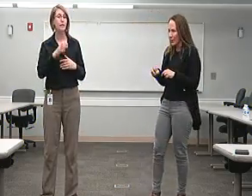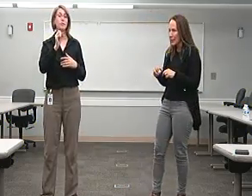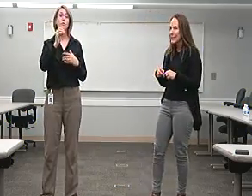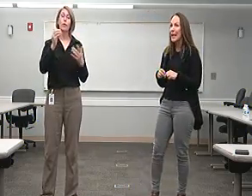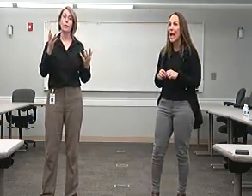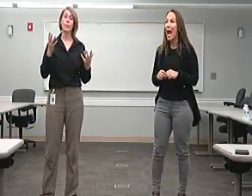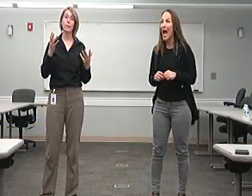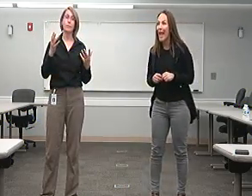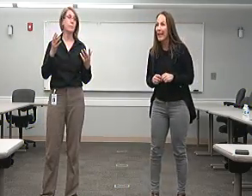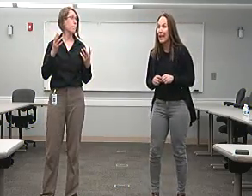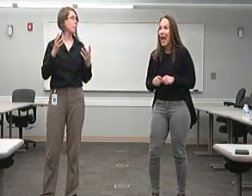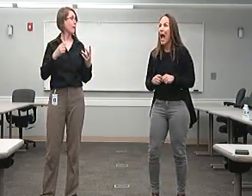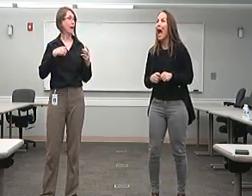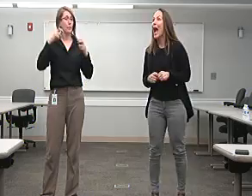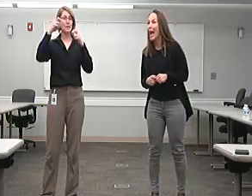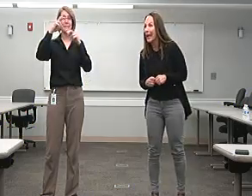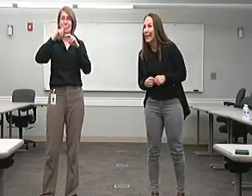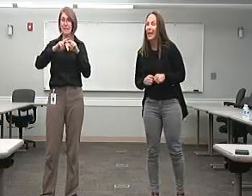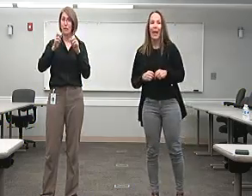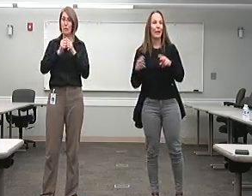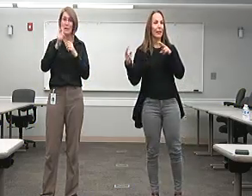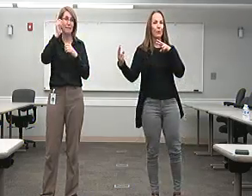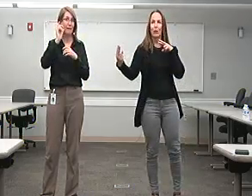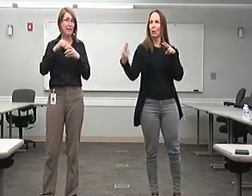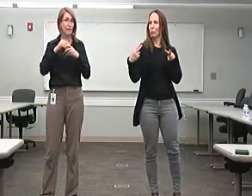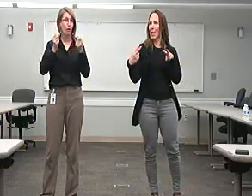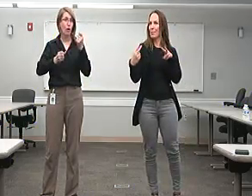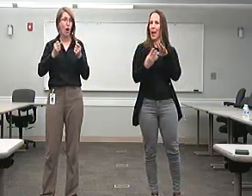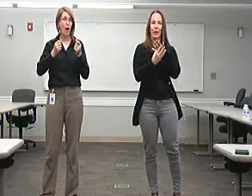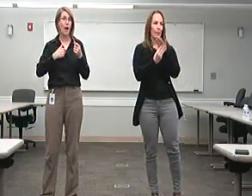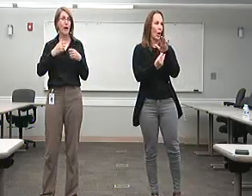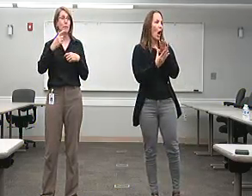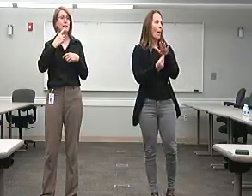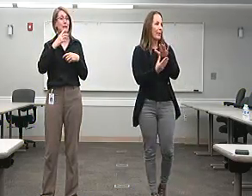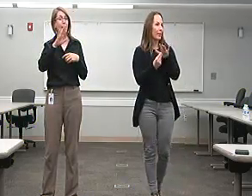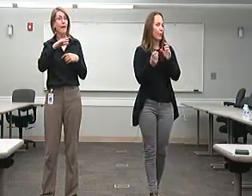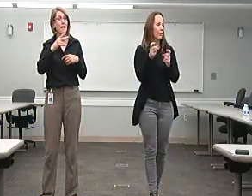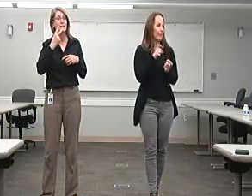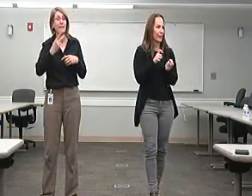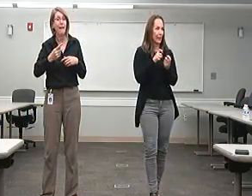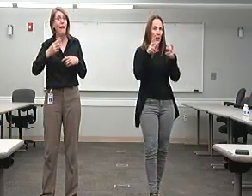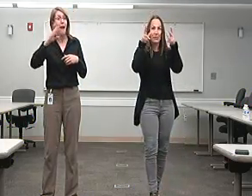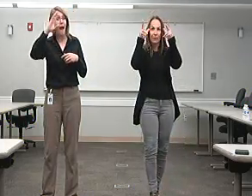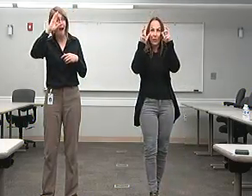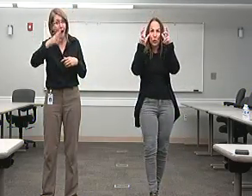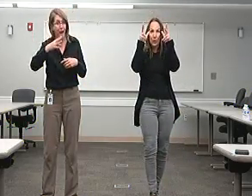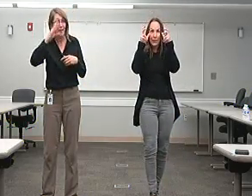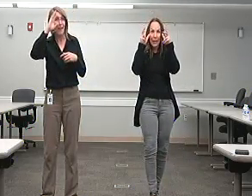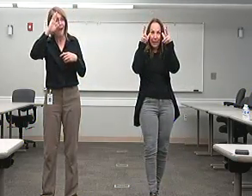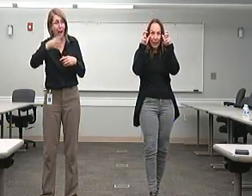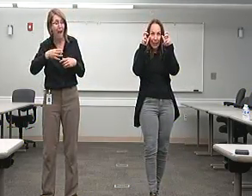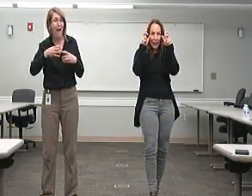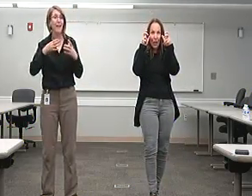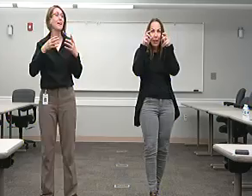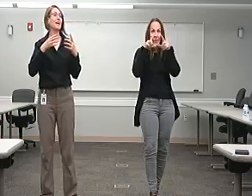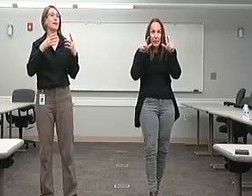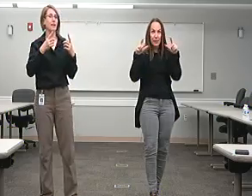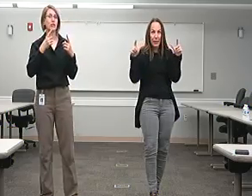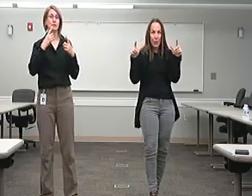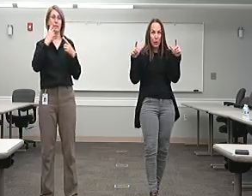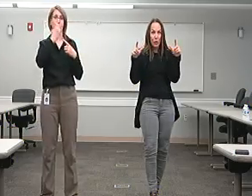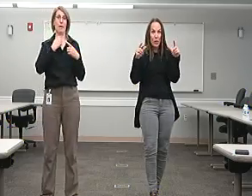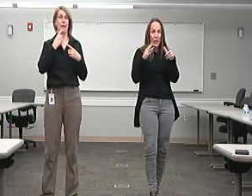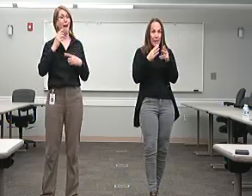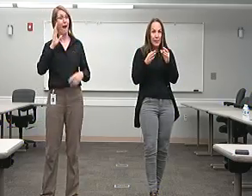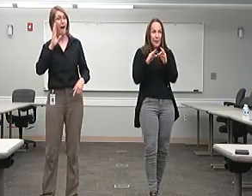hi, hi. And Leah would look right back, copy it perfectly, because visually taking in, this is language. This is